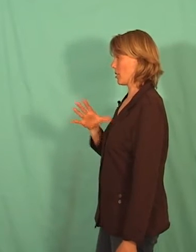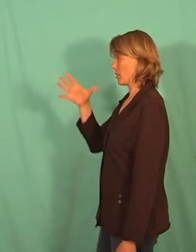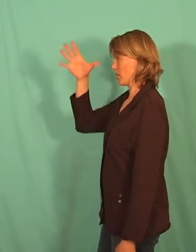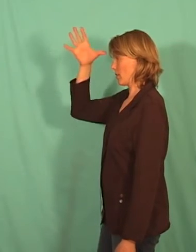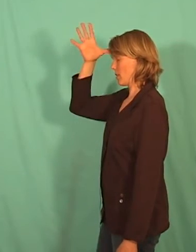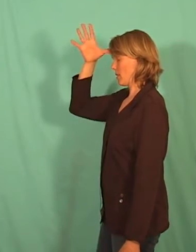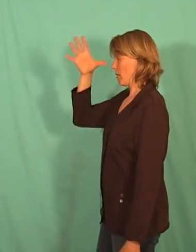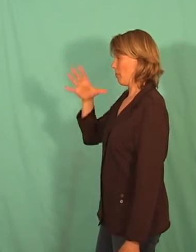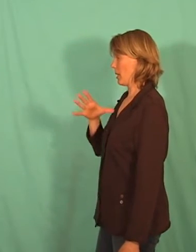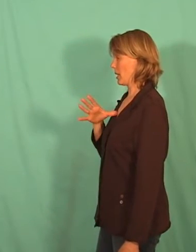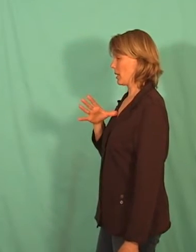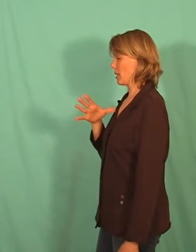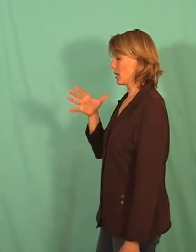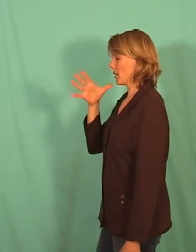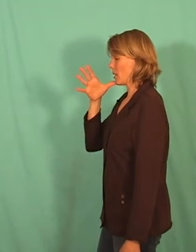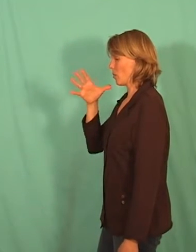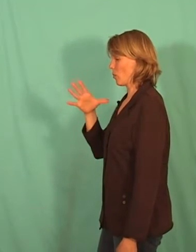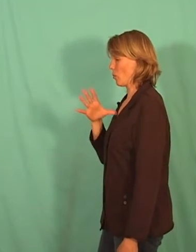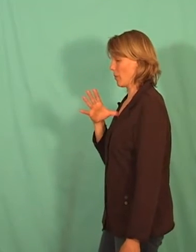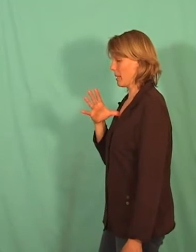So man, woman.